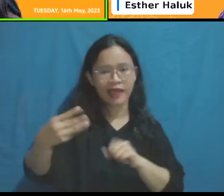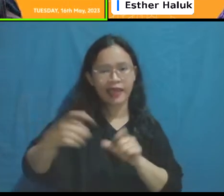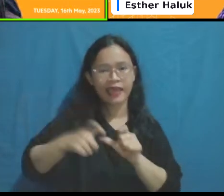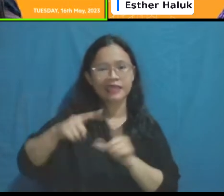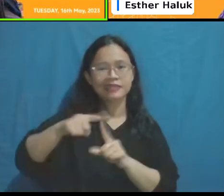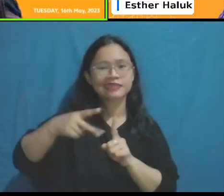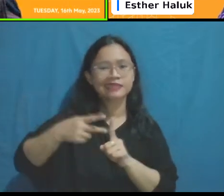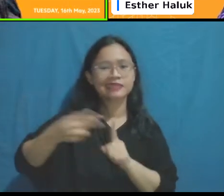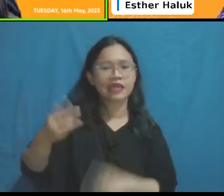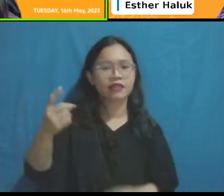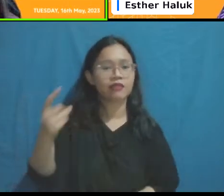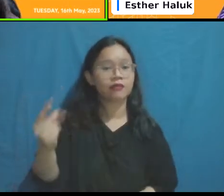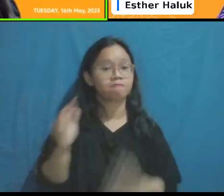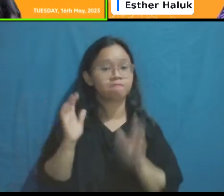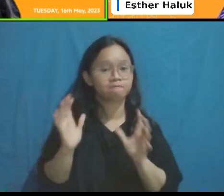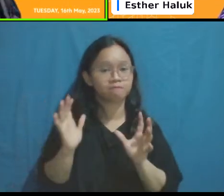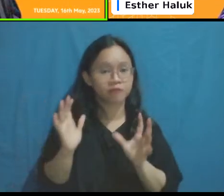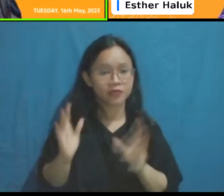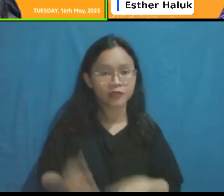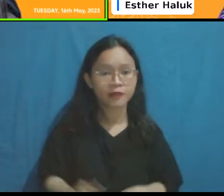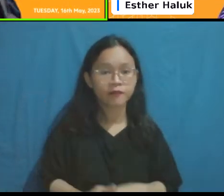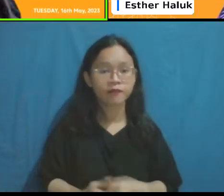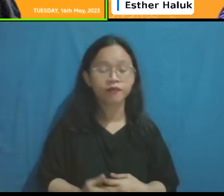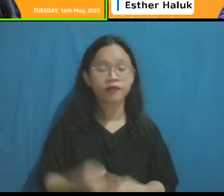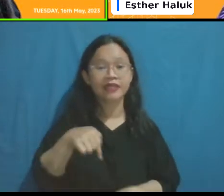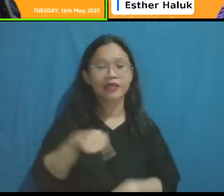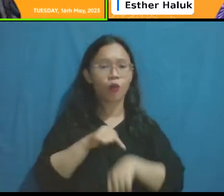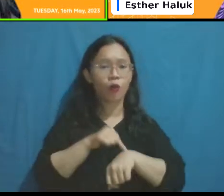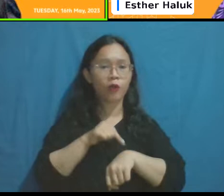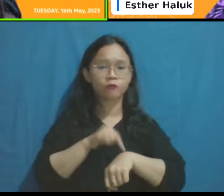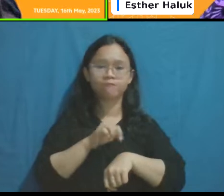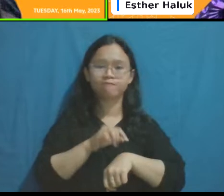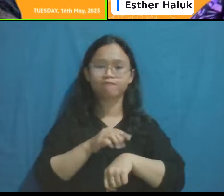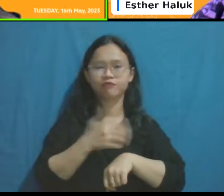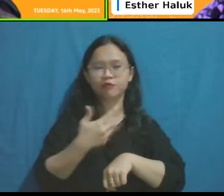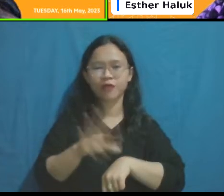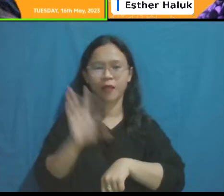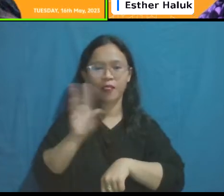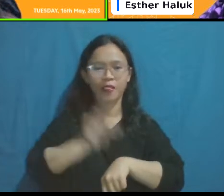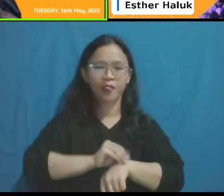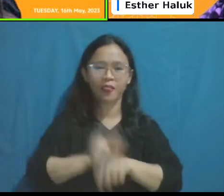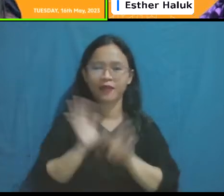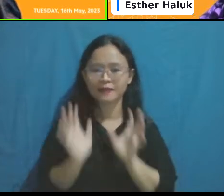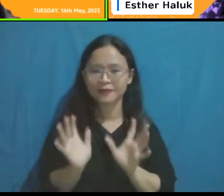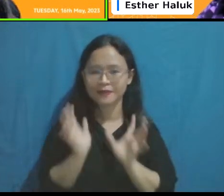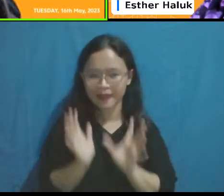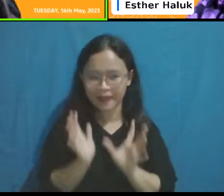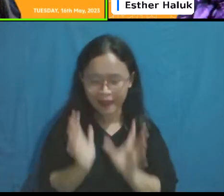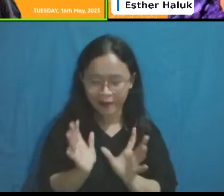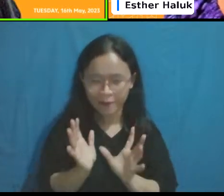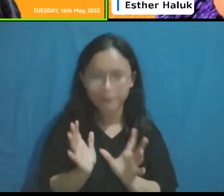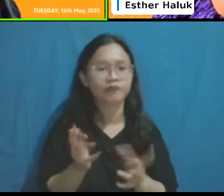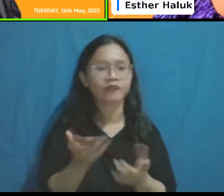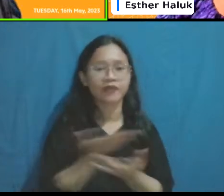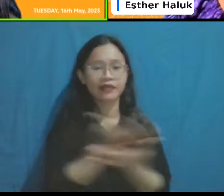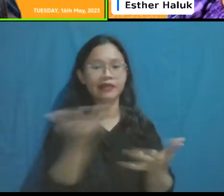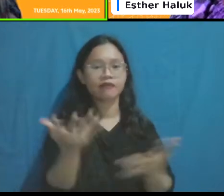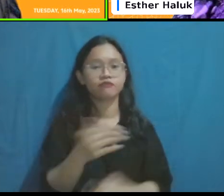now. We're running out of time, speakers and participants. Now I would like to